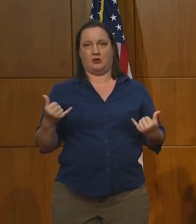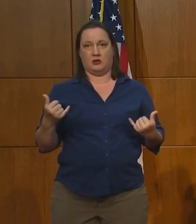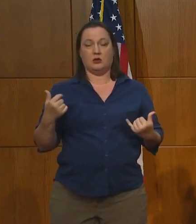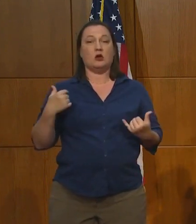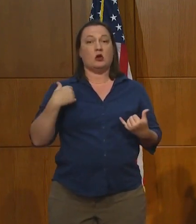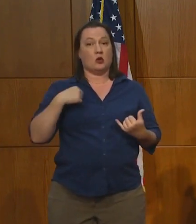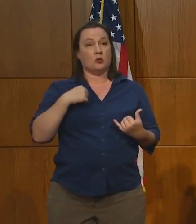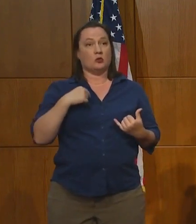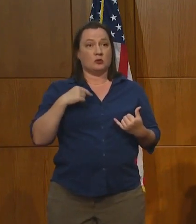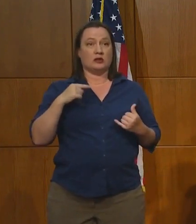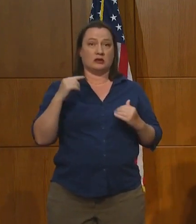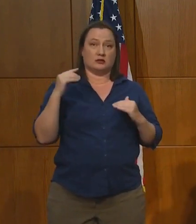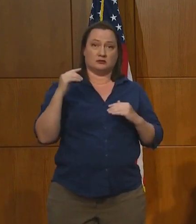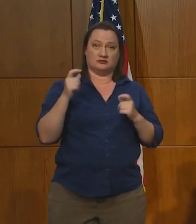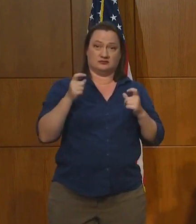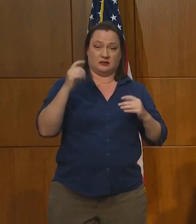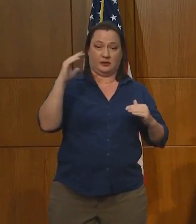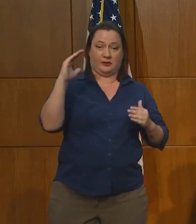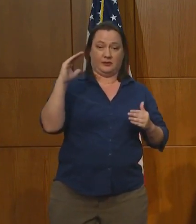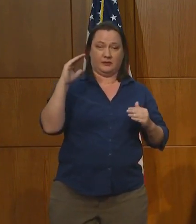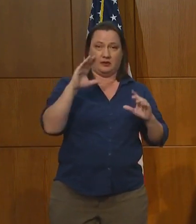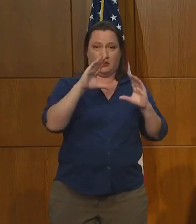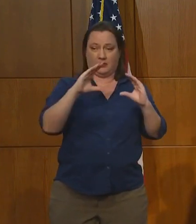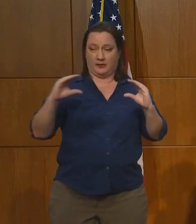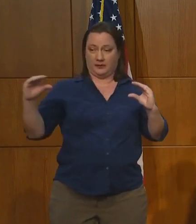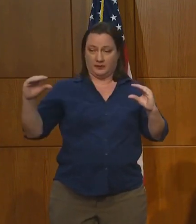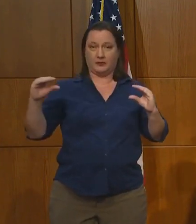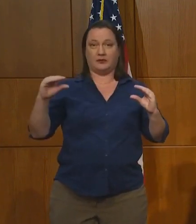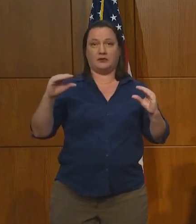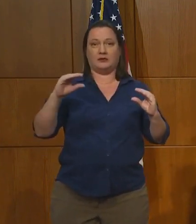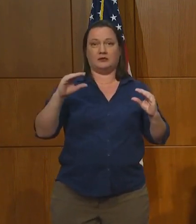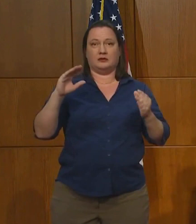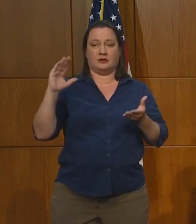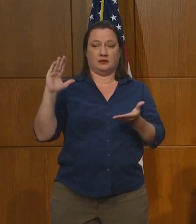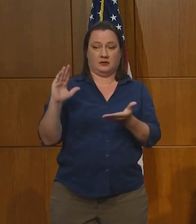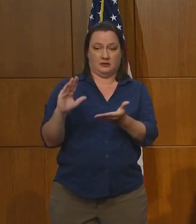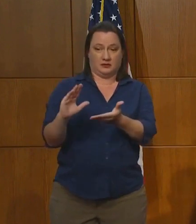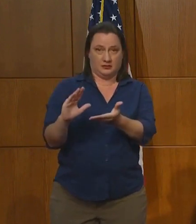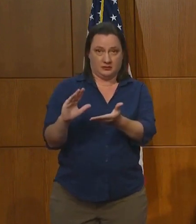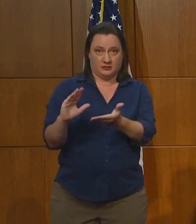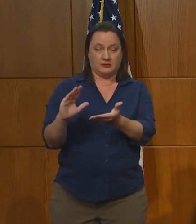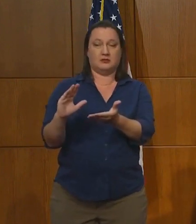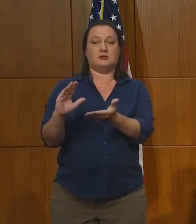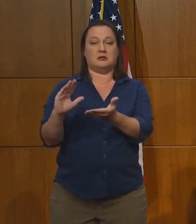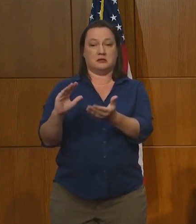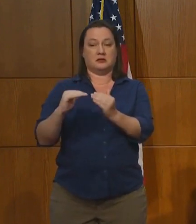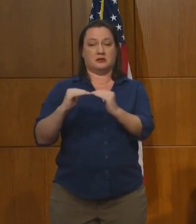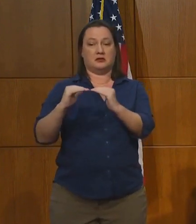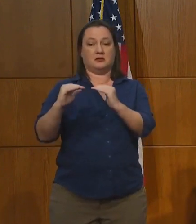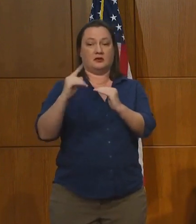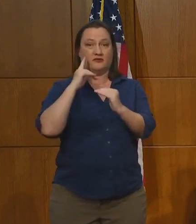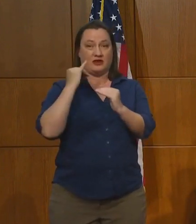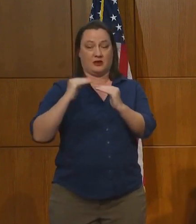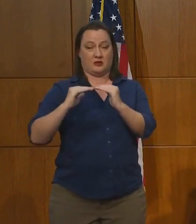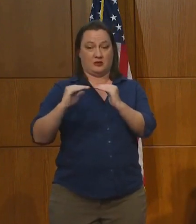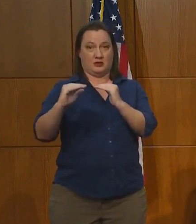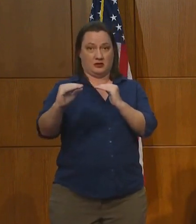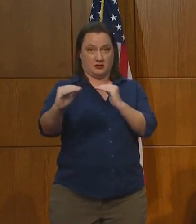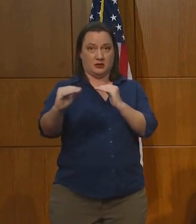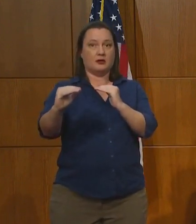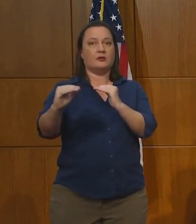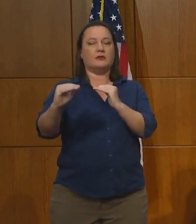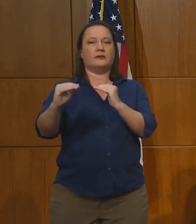down some, and now it's kind of plateaued. And until that goes down to the point where we can open things up, then I don't think that'd